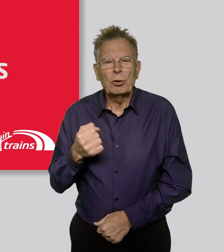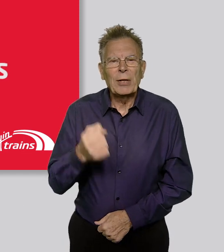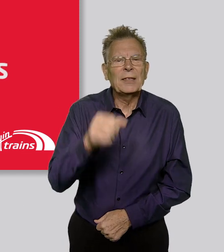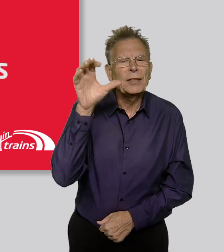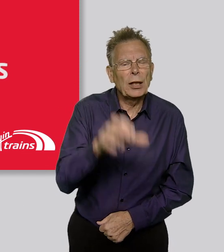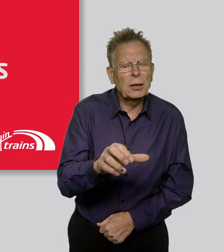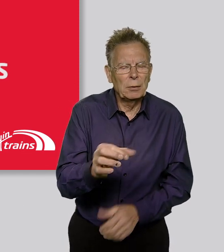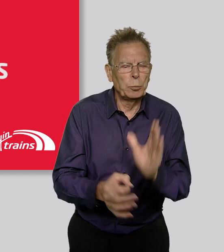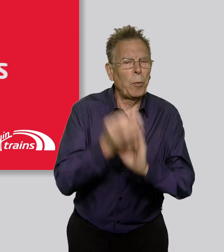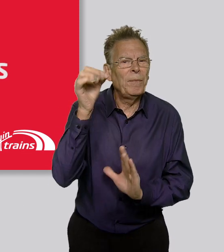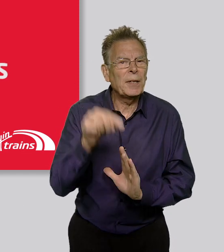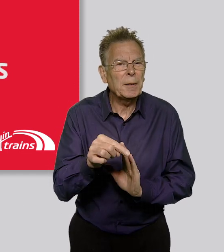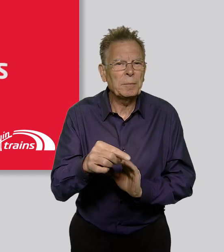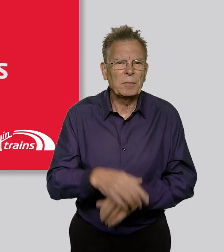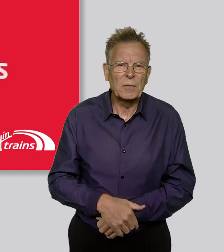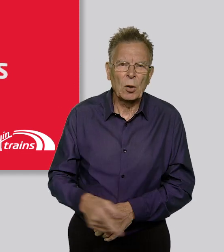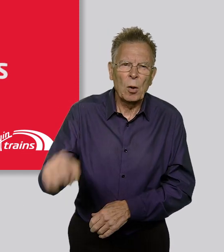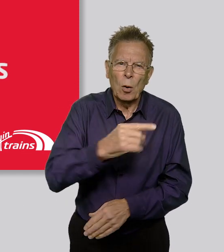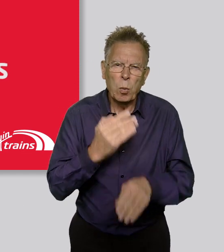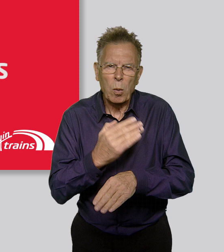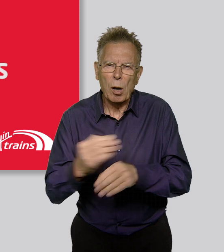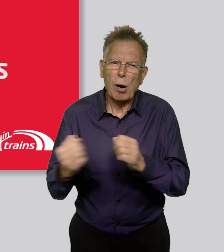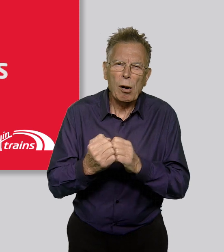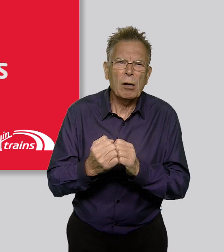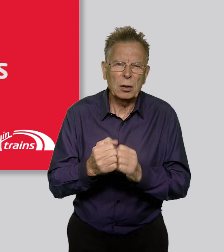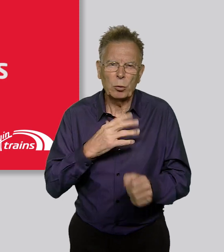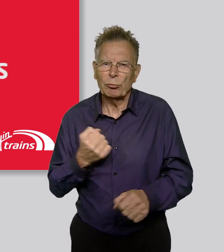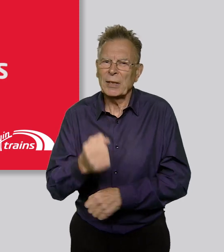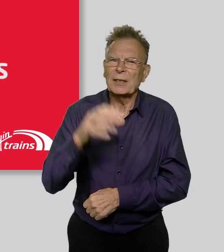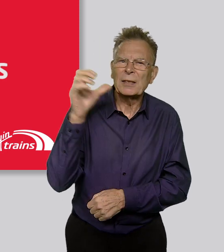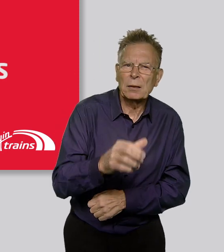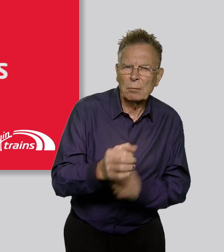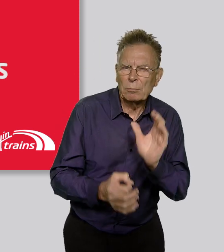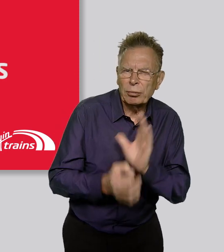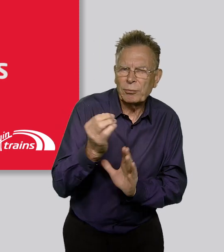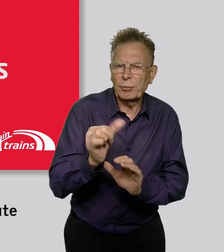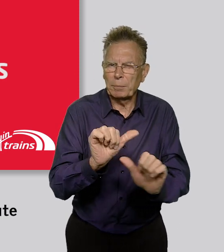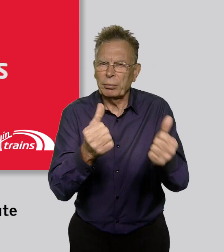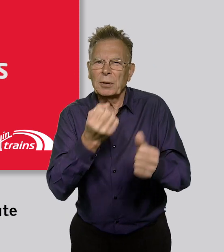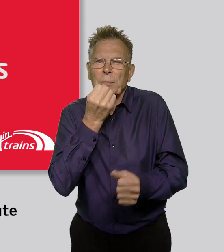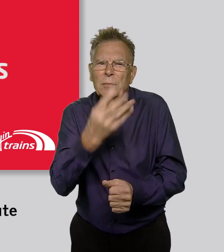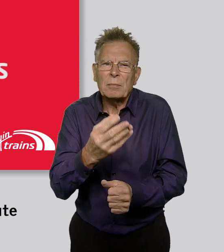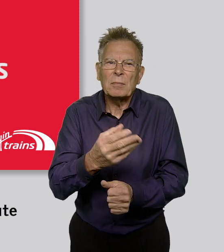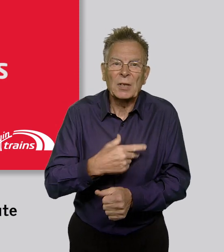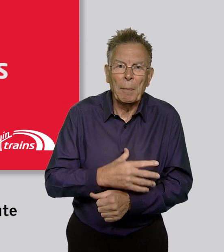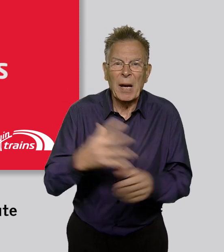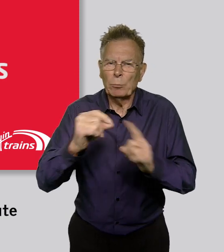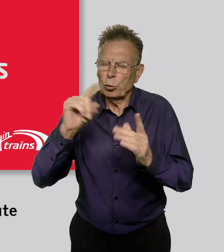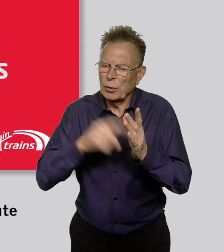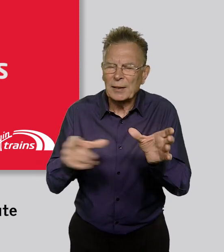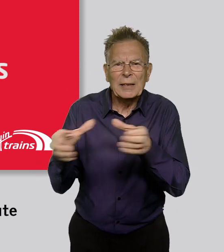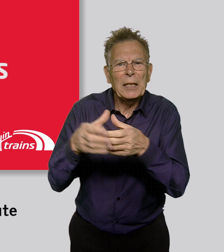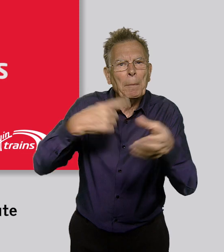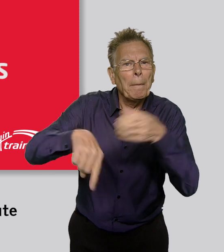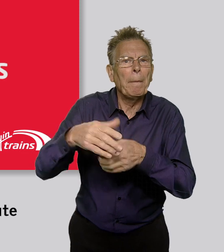Smarter stations. We're always working hard to make our stations slicker and smarter, and our major